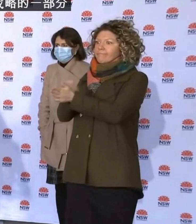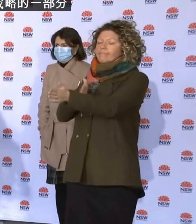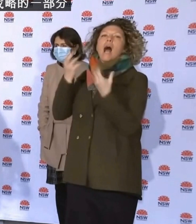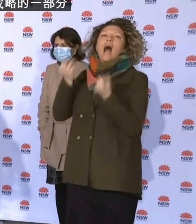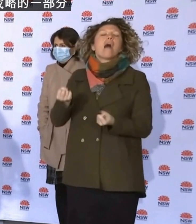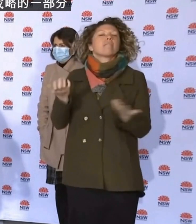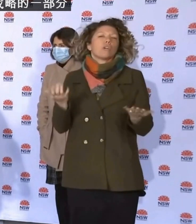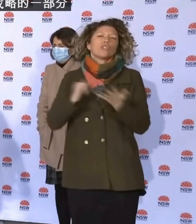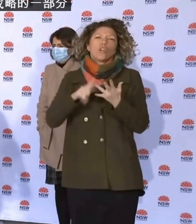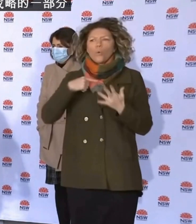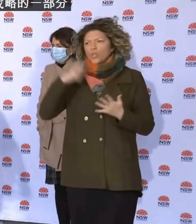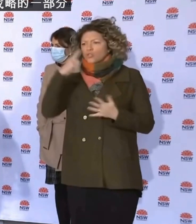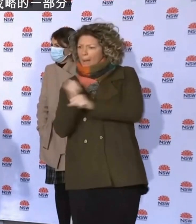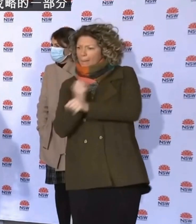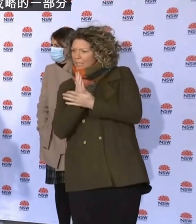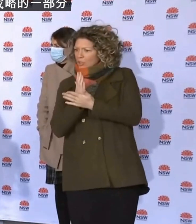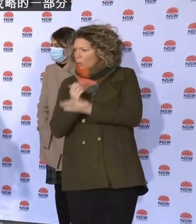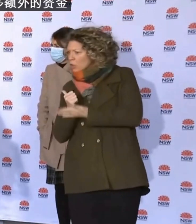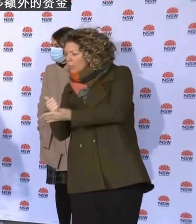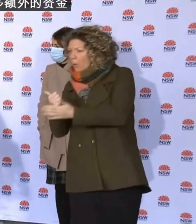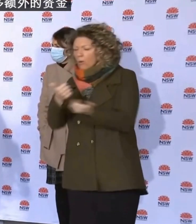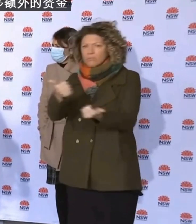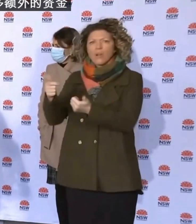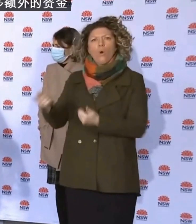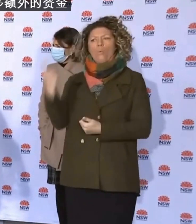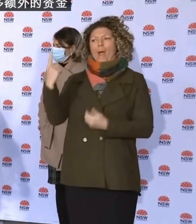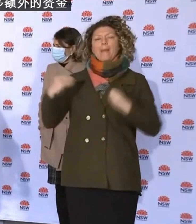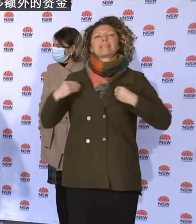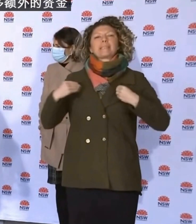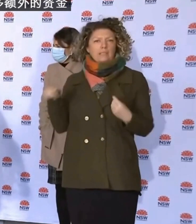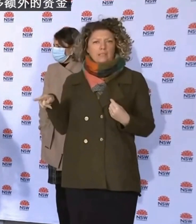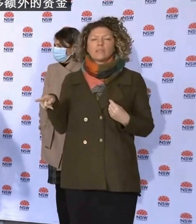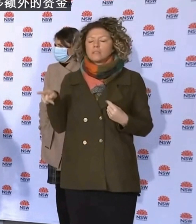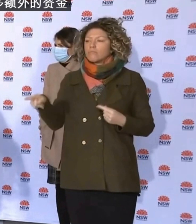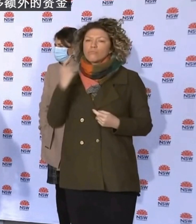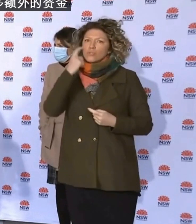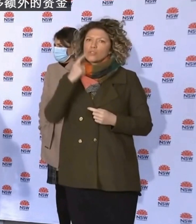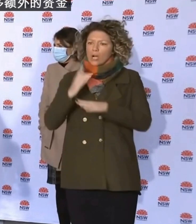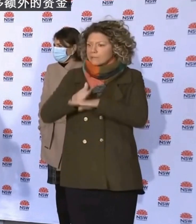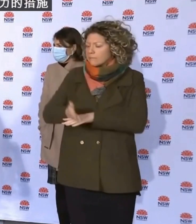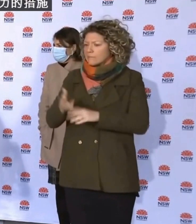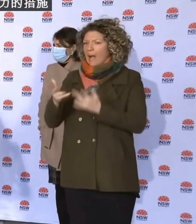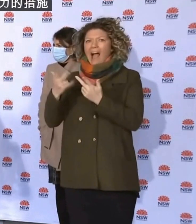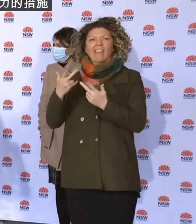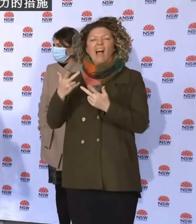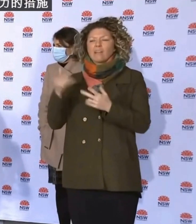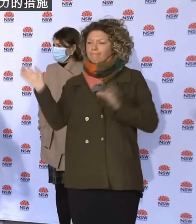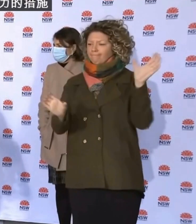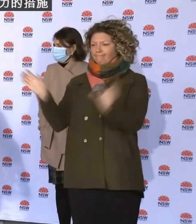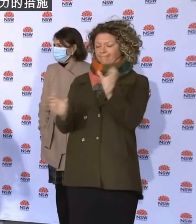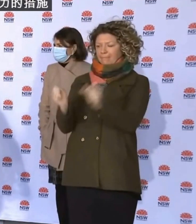strategy. We're working closely with that company, and I note that they've put in a lot of additional measures